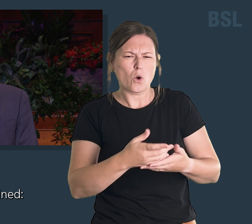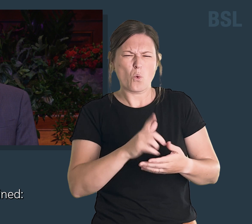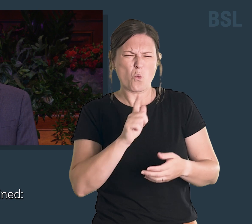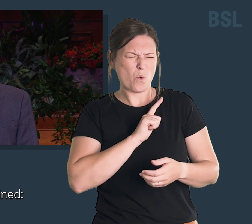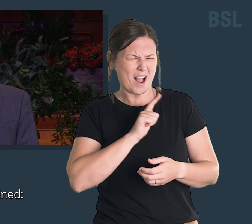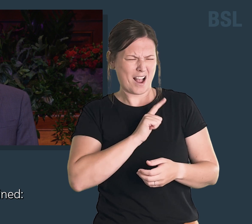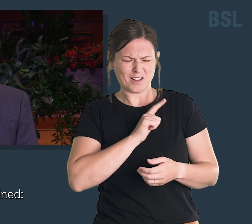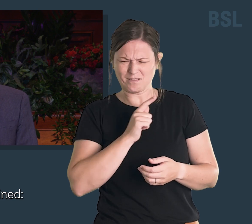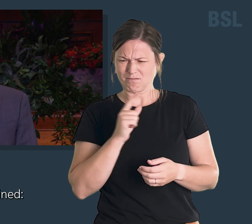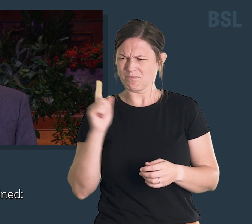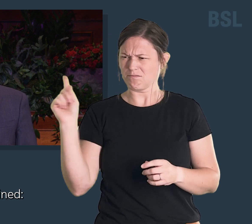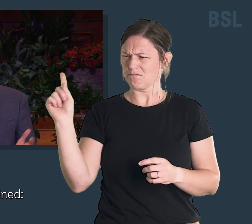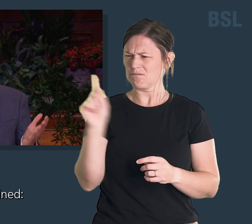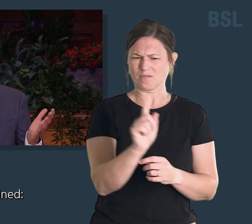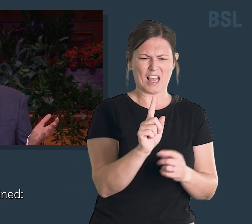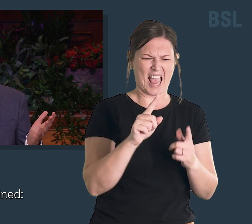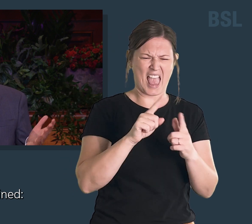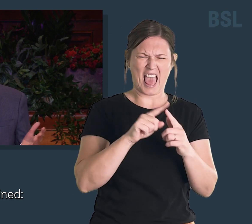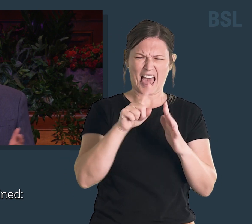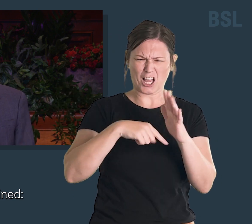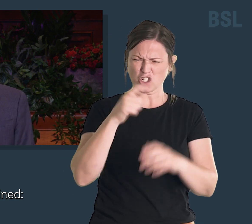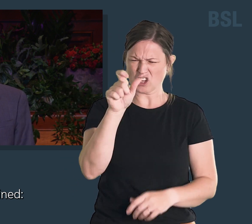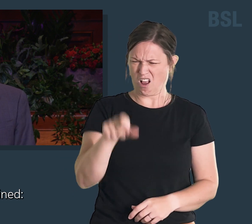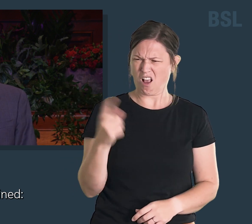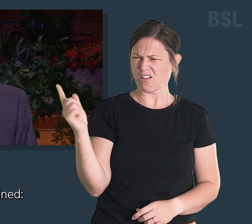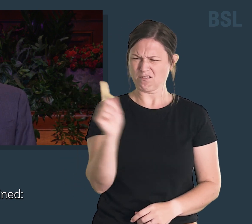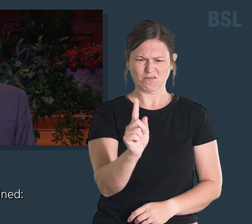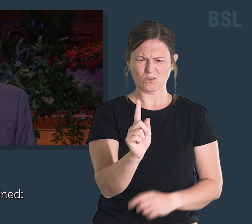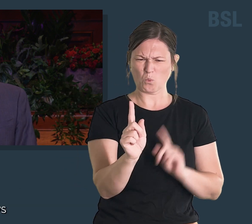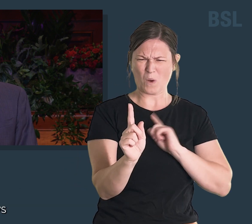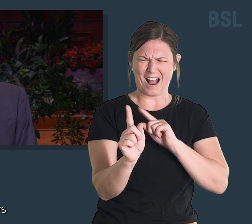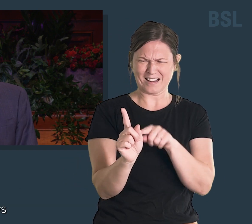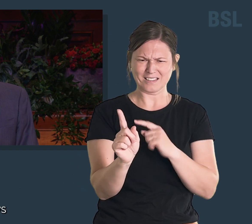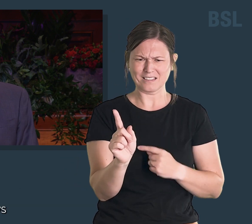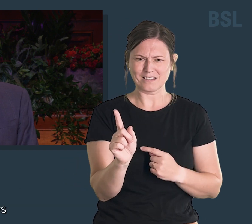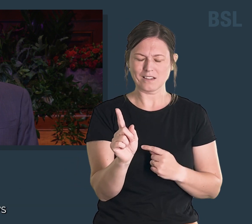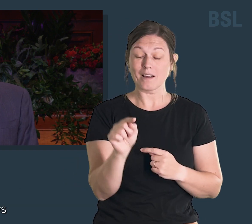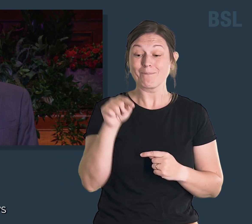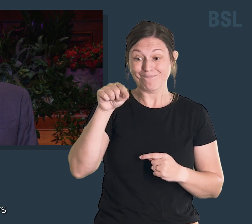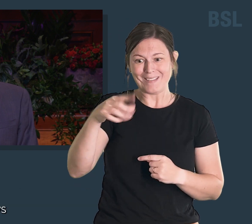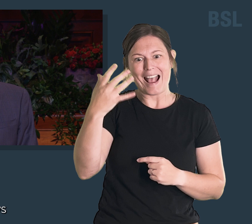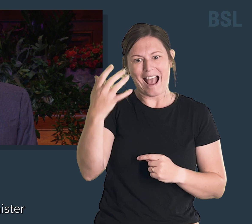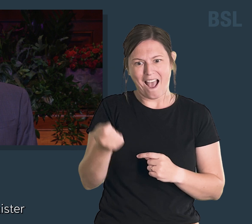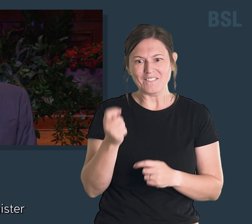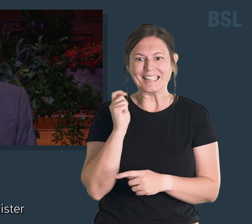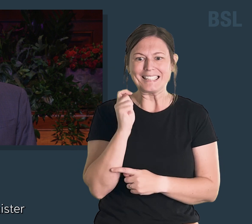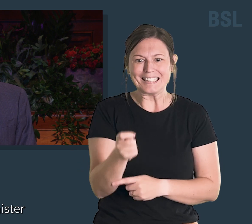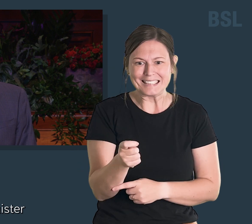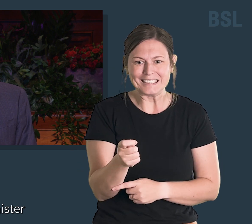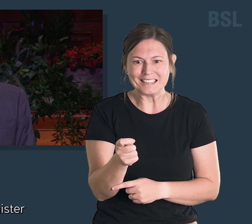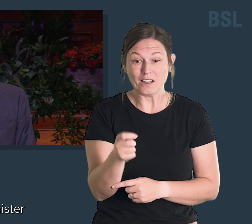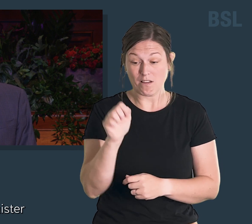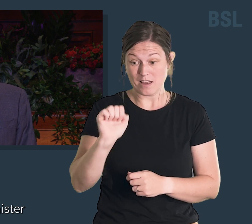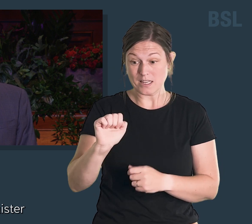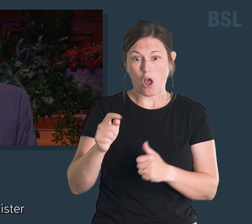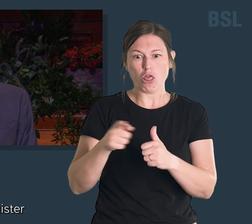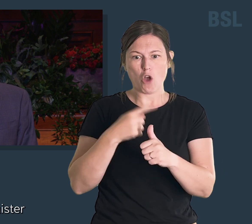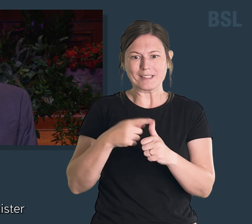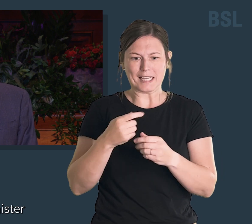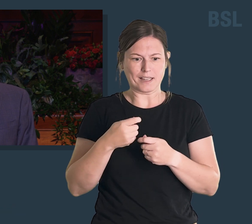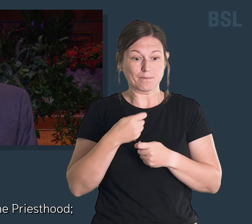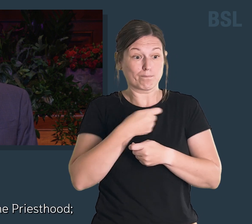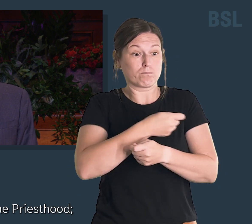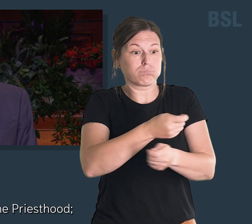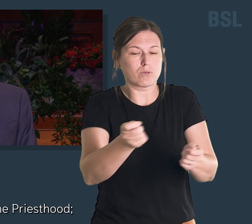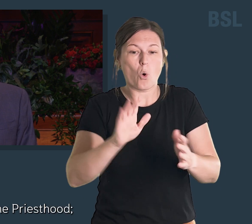Joseph Smith later explained why send Elijah, because he holds the keys of the authority to administer